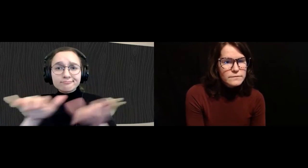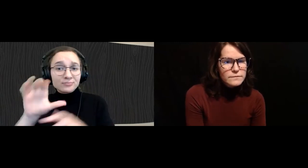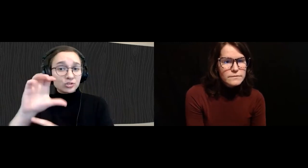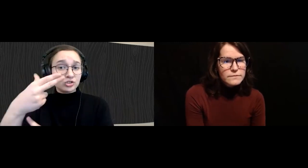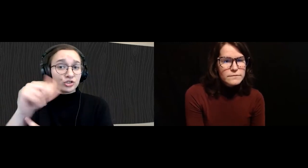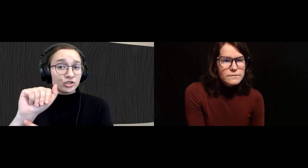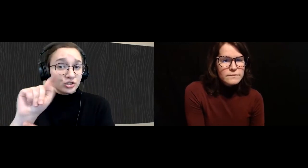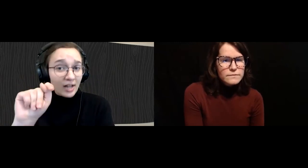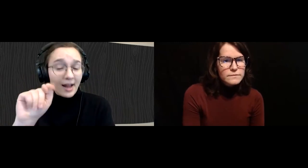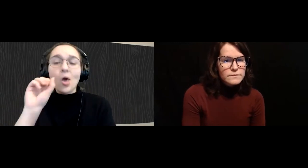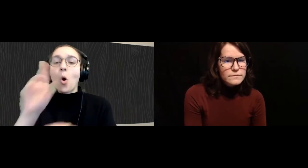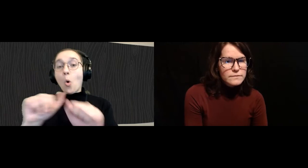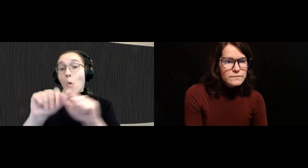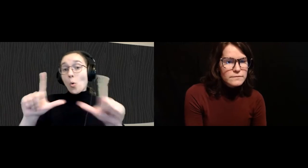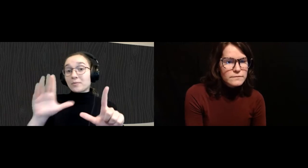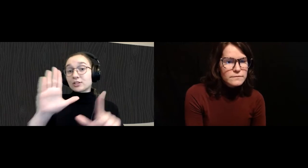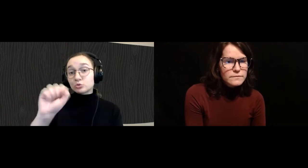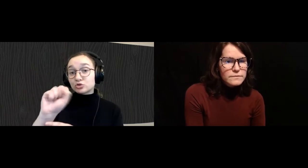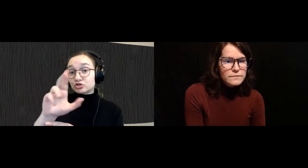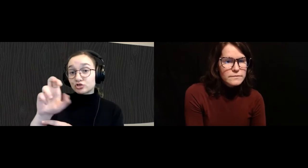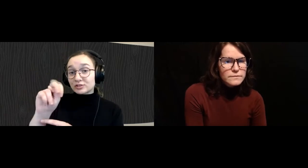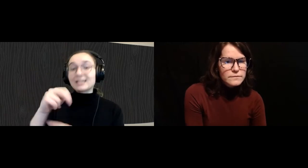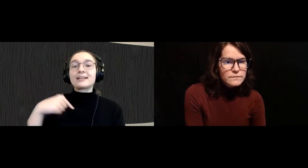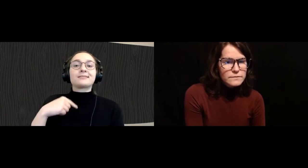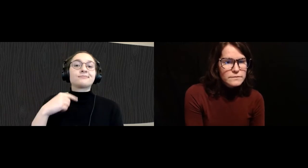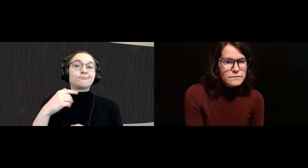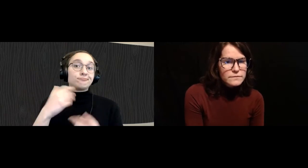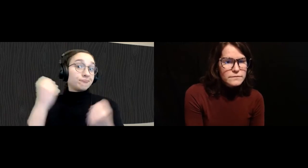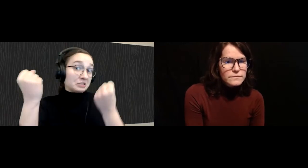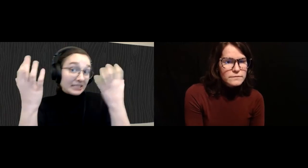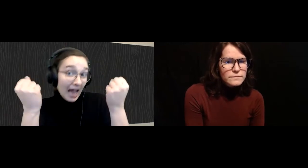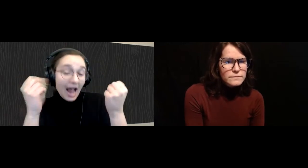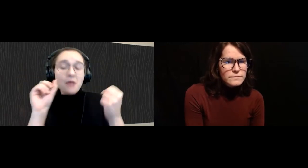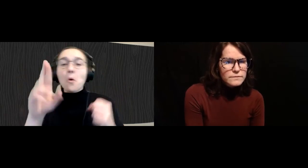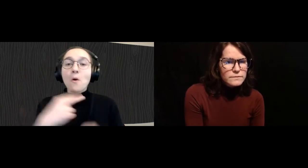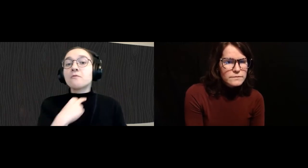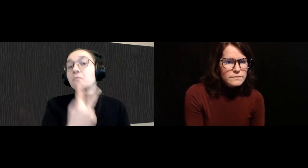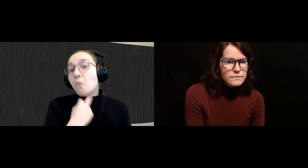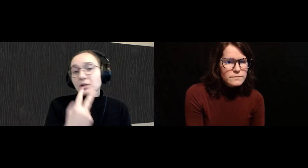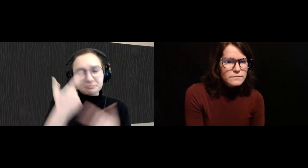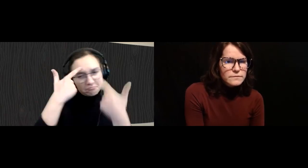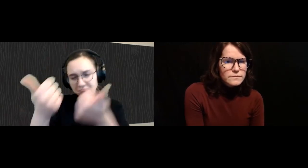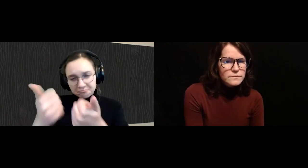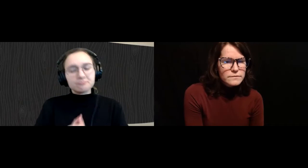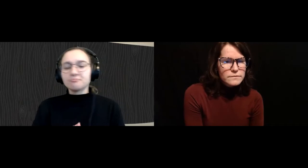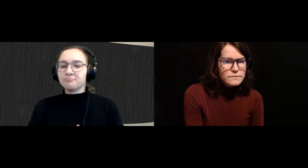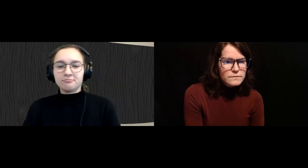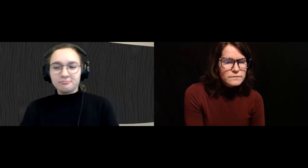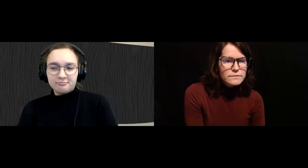chance. You can type it in the chat, or you can open your screen and sign or voice. It's